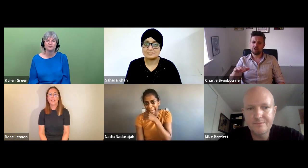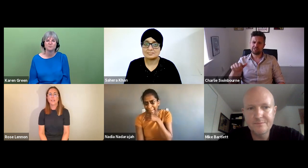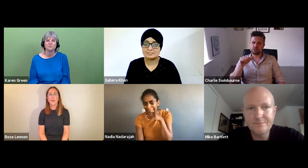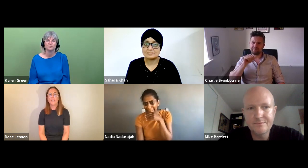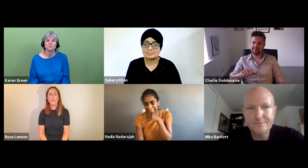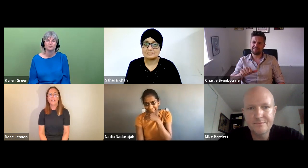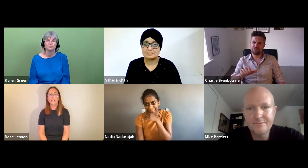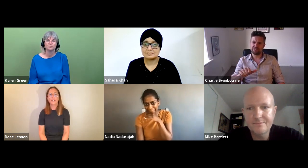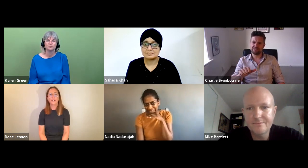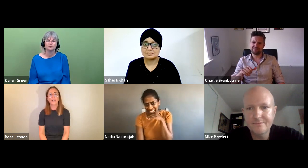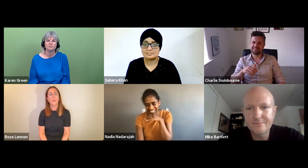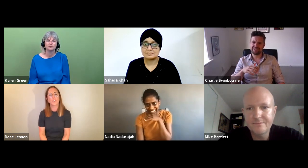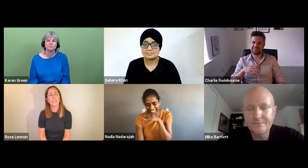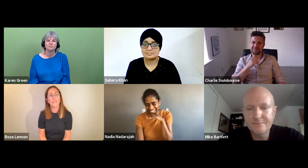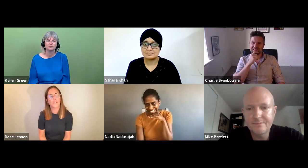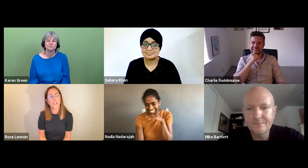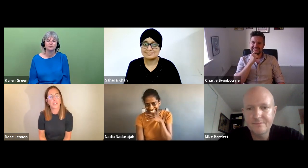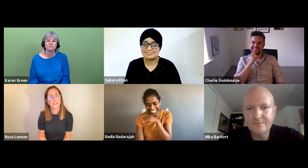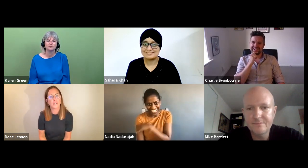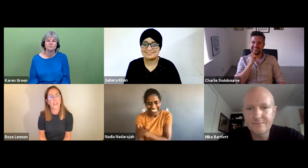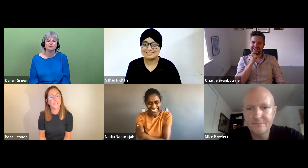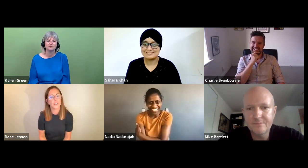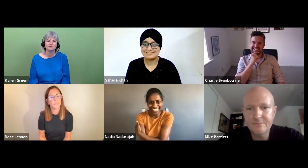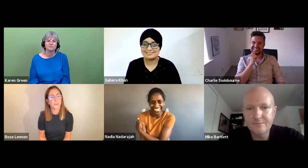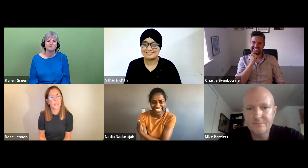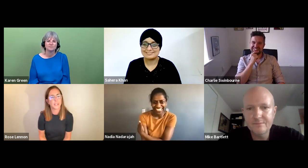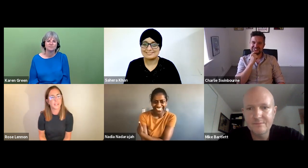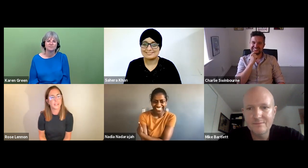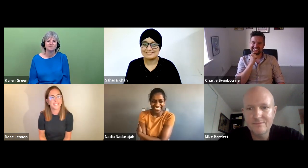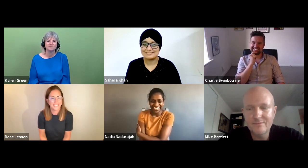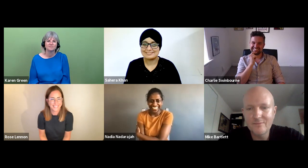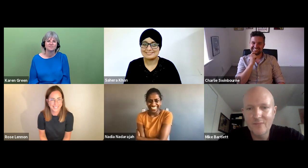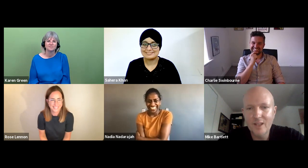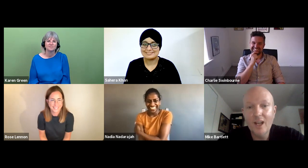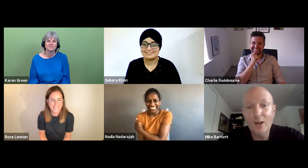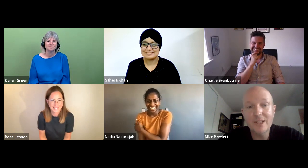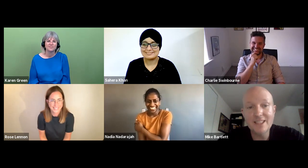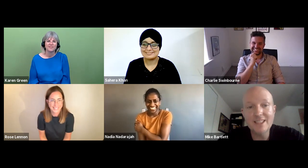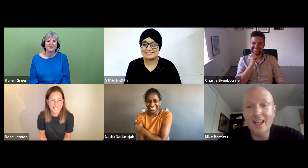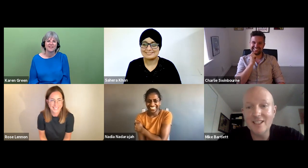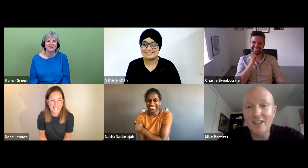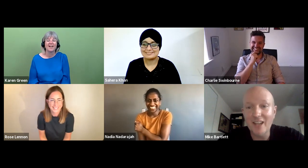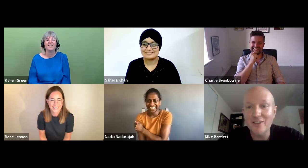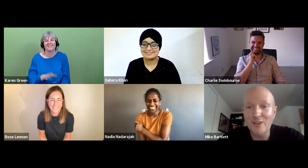So I wanted to ask you, which is your kids is your favorite, by the way? Oh, I was going to say I could tell you that straight